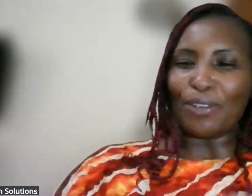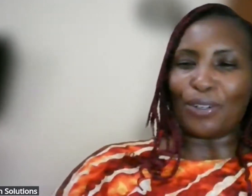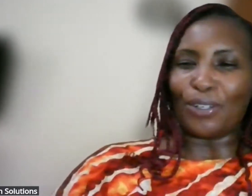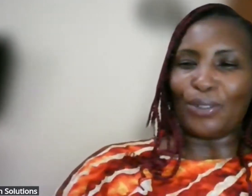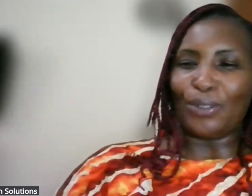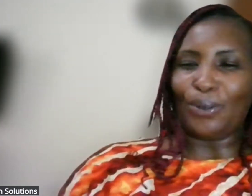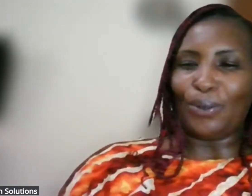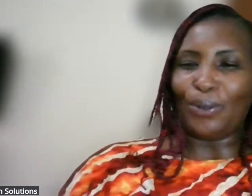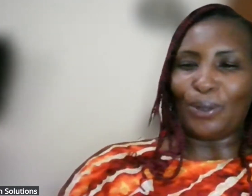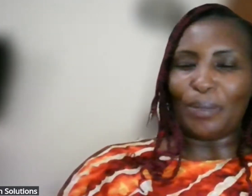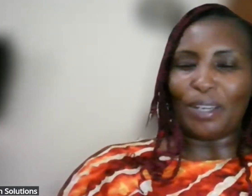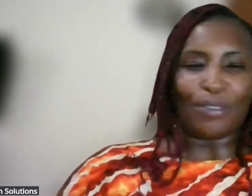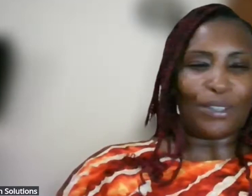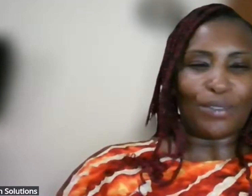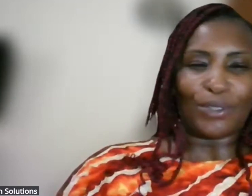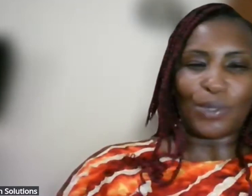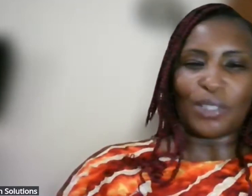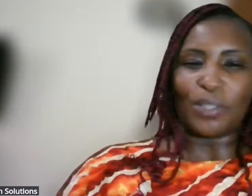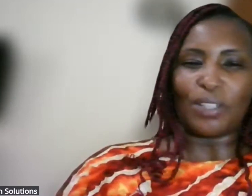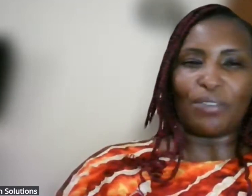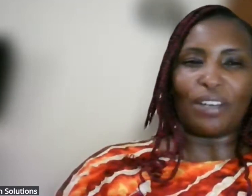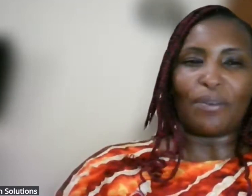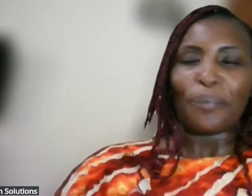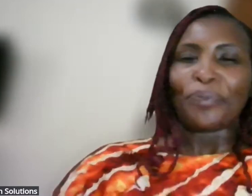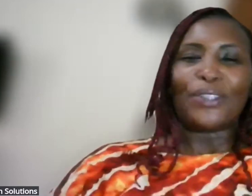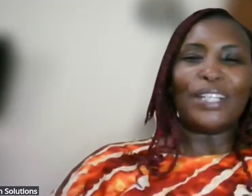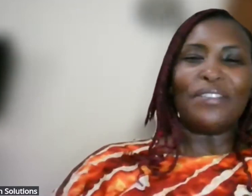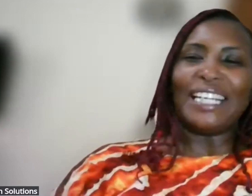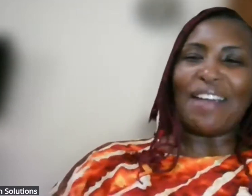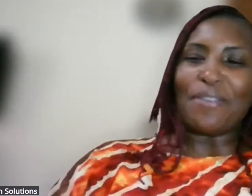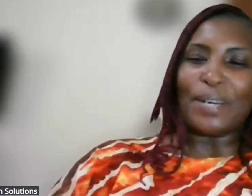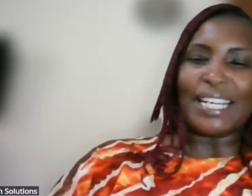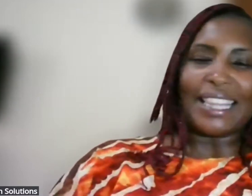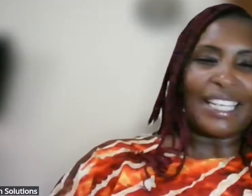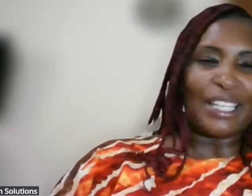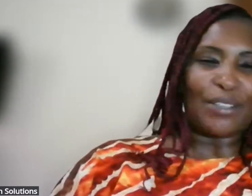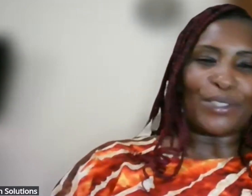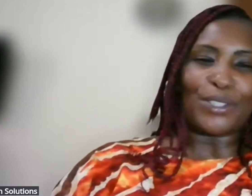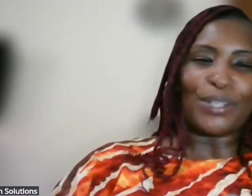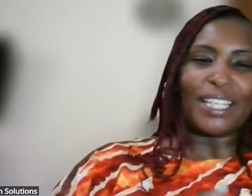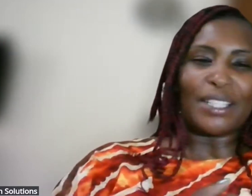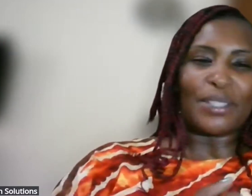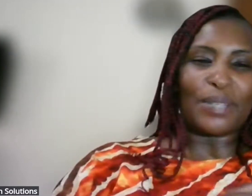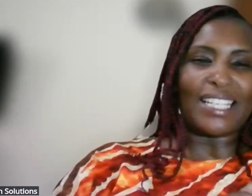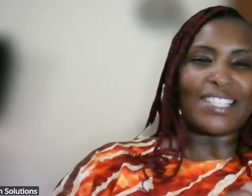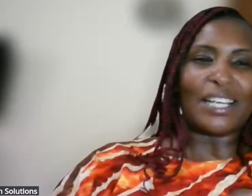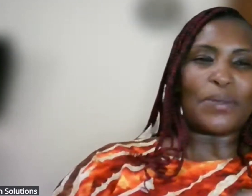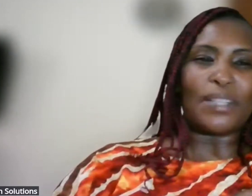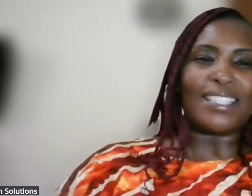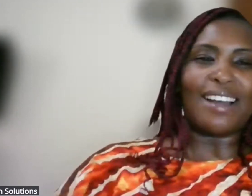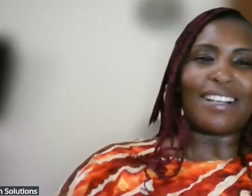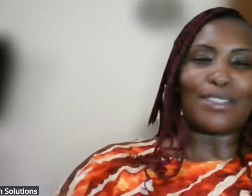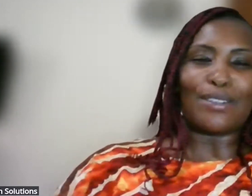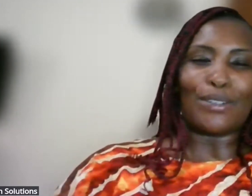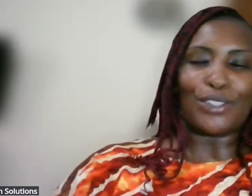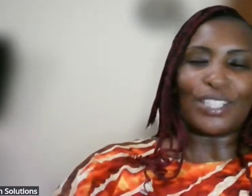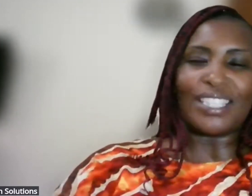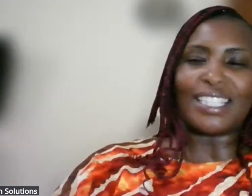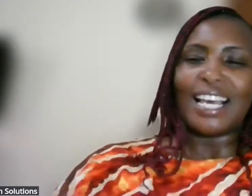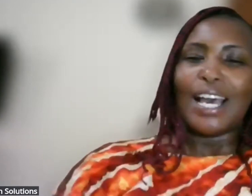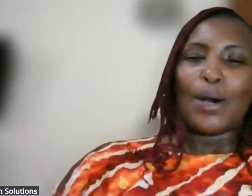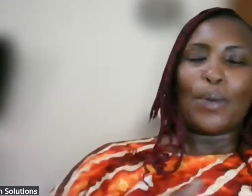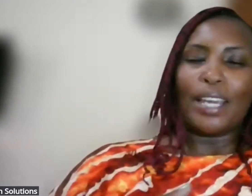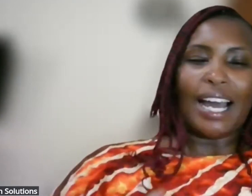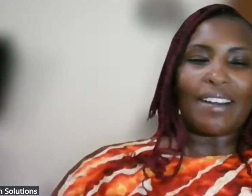a phone call. You know, you owe me a phone call for 2025. Good evening, everyone, and thank you for tuning in to Get It Right with Atara